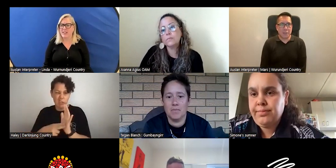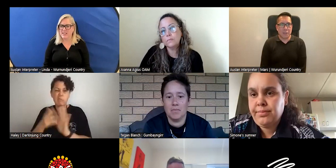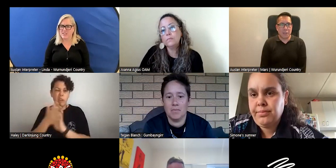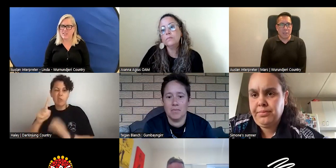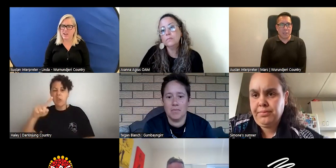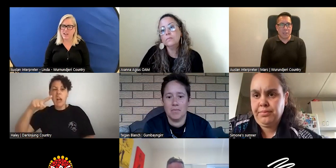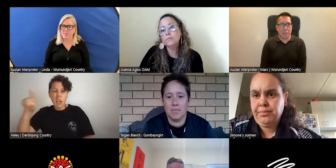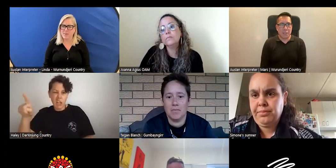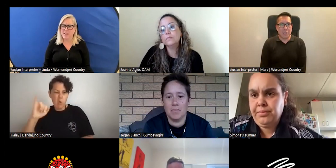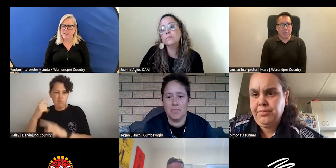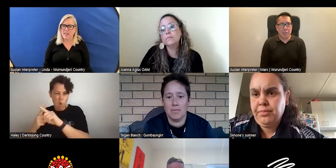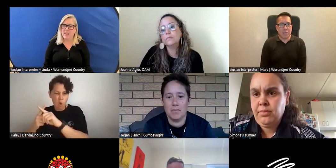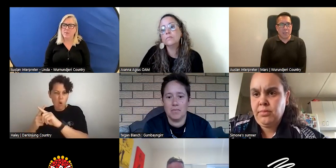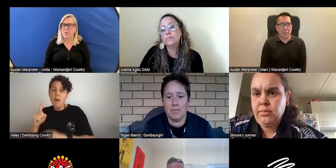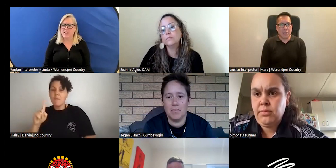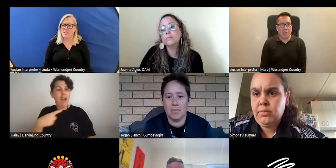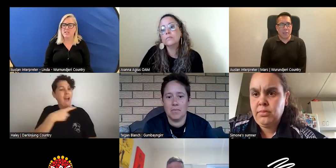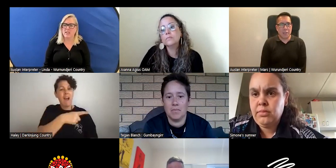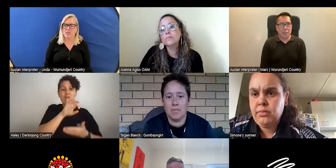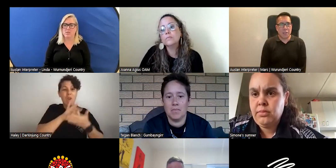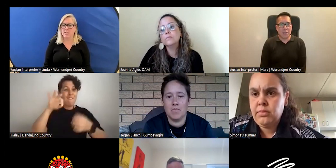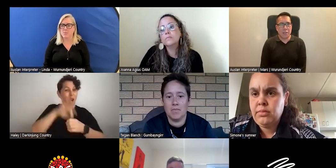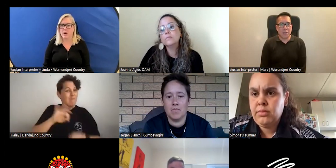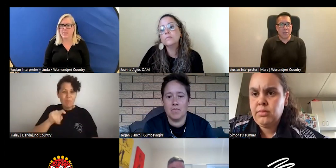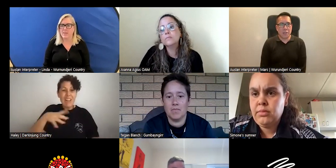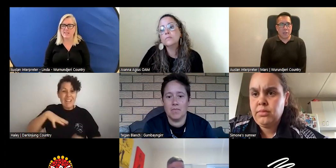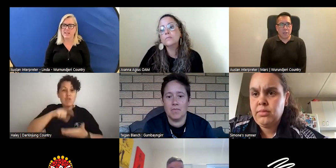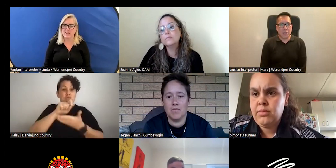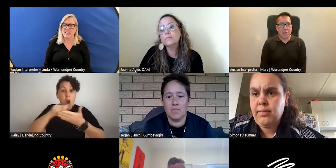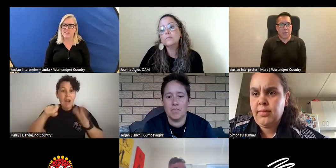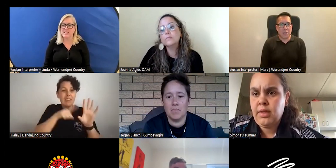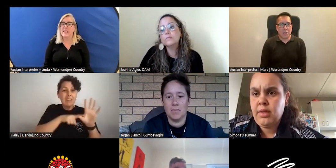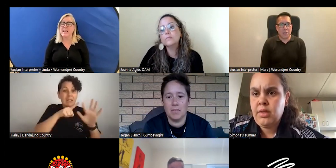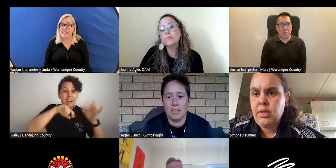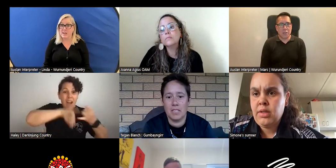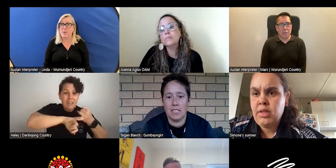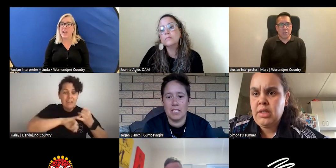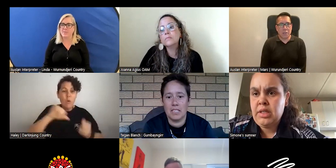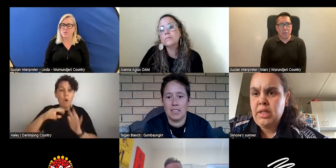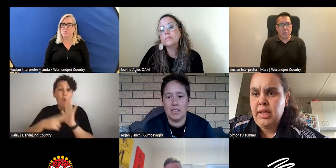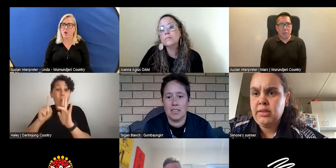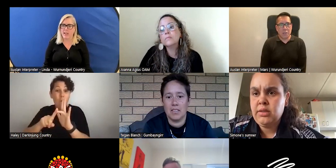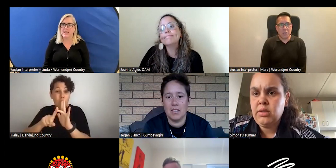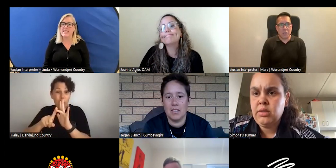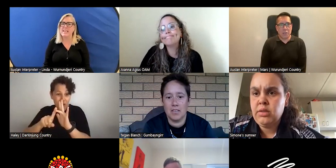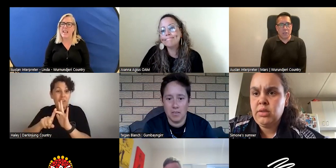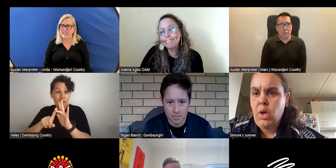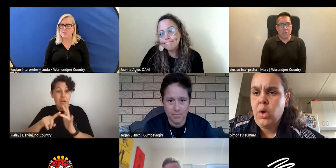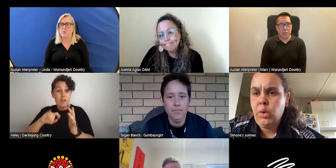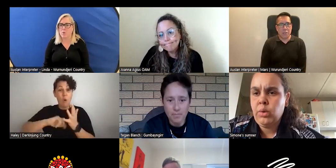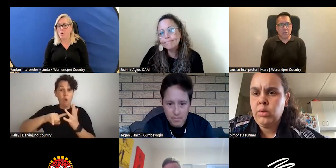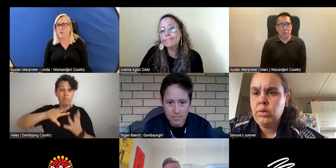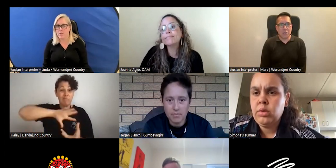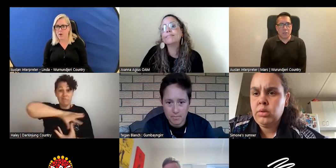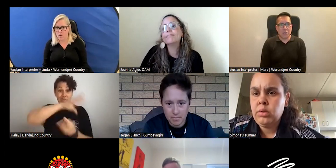at election time, where you tick or cross whatever your selection is? Here we have to write